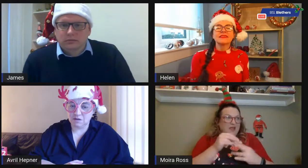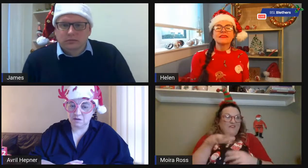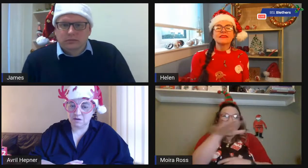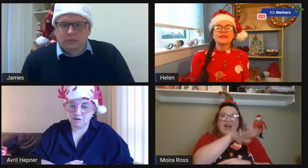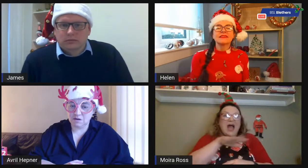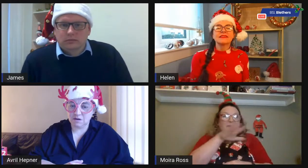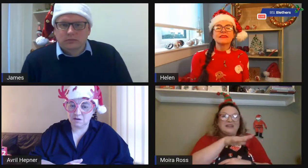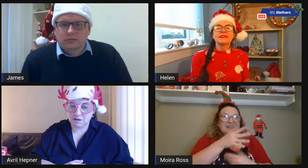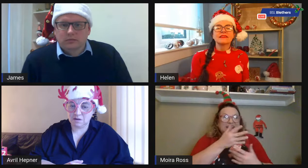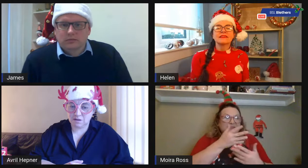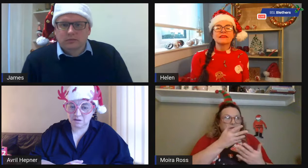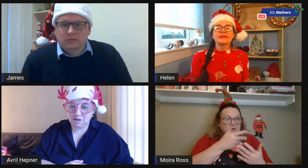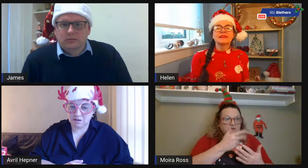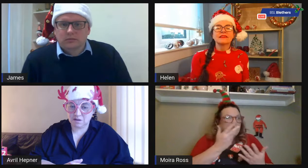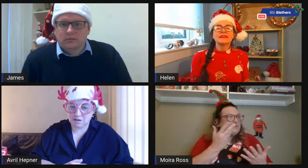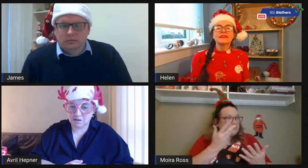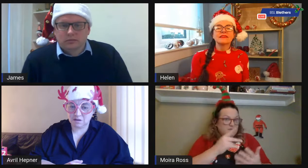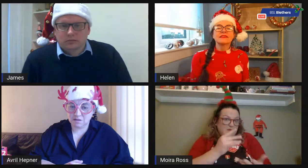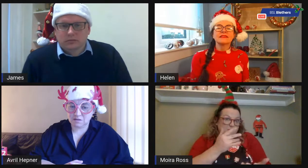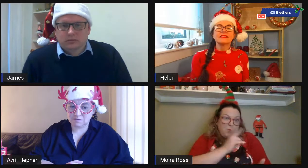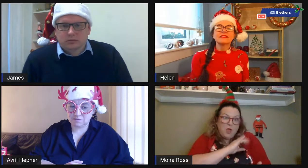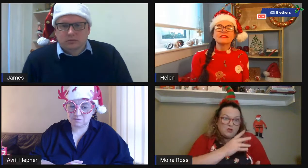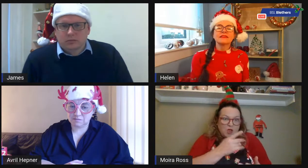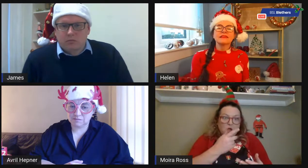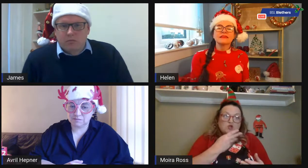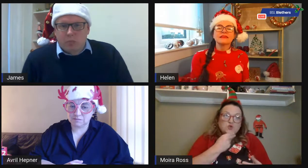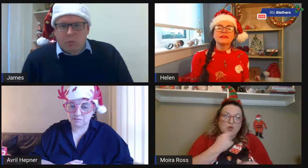Scrabble, I think, is if there's a deaf person in the family at all,